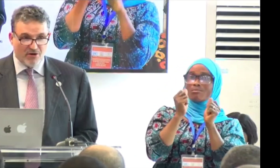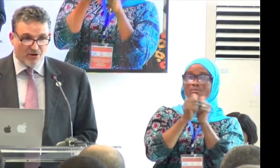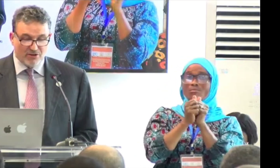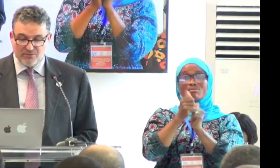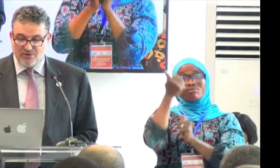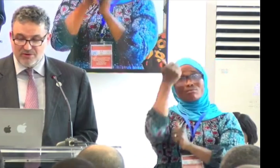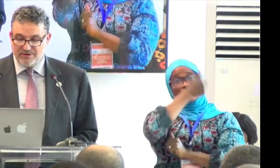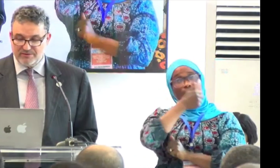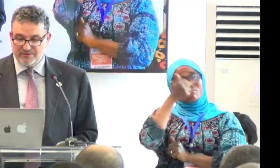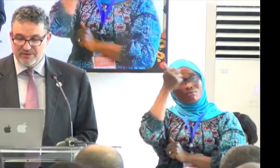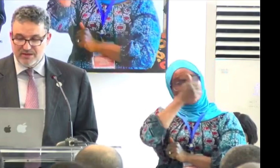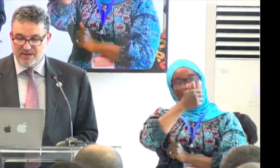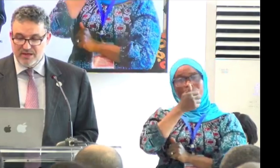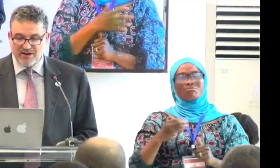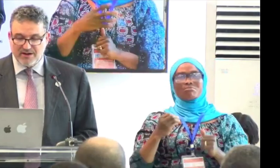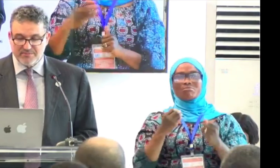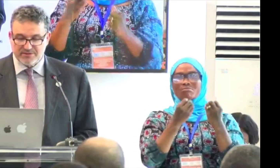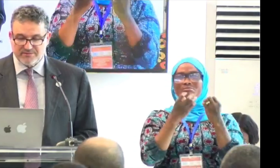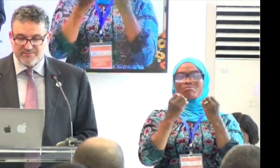became a hot war.